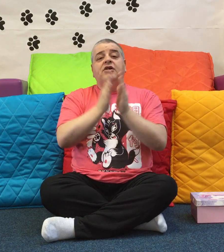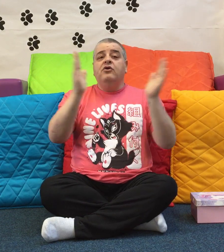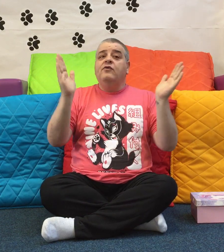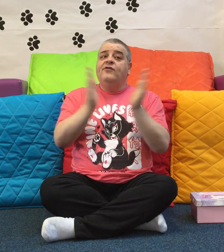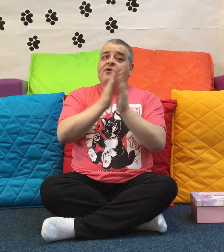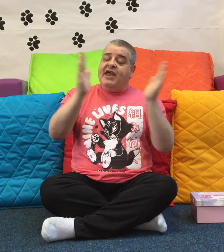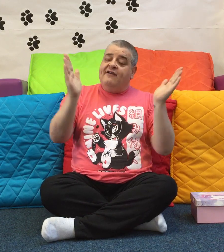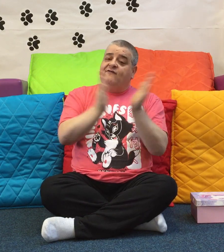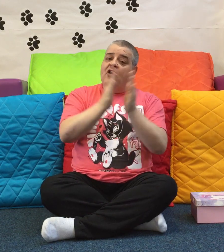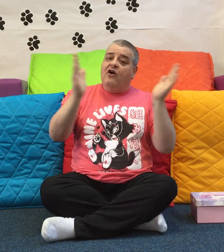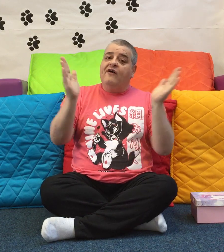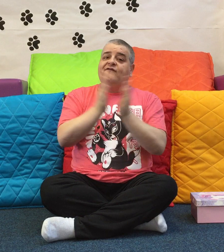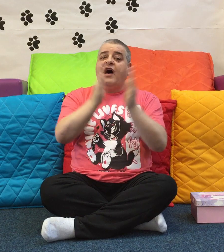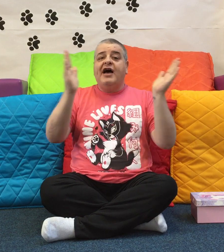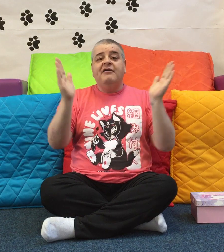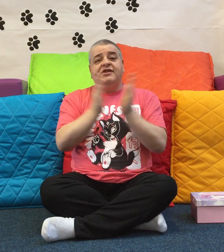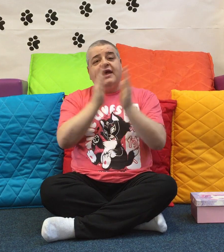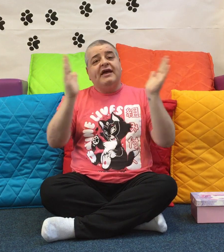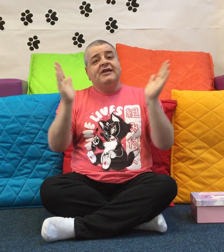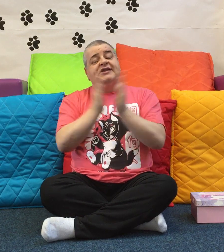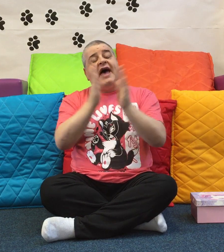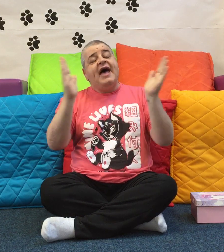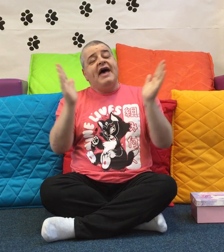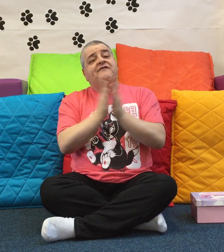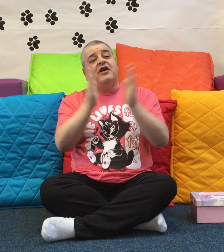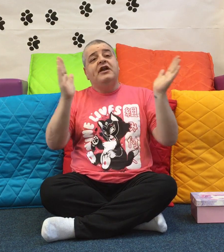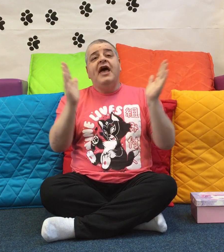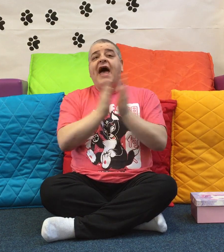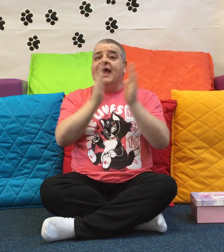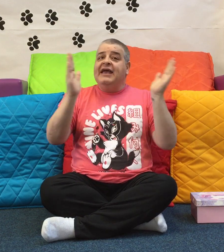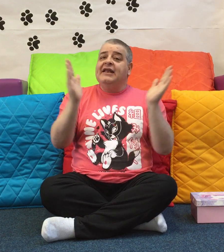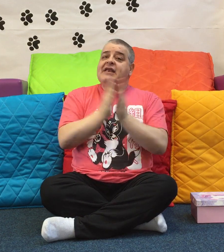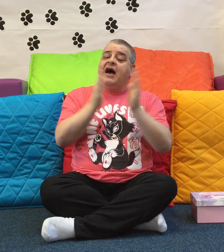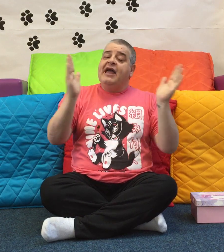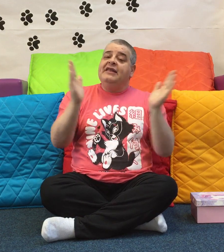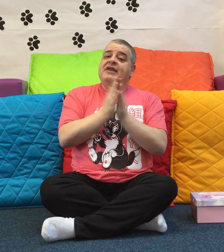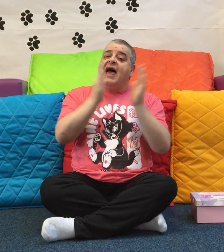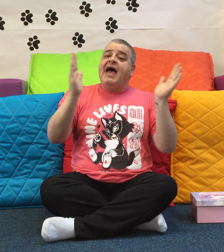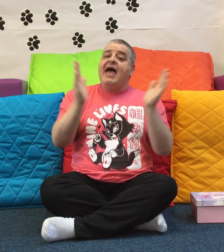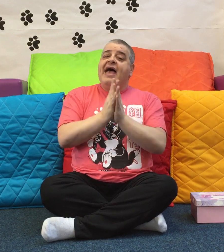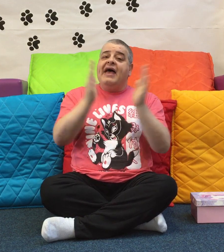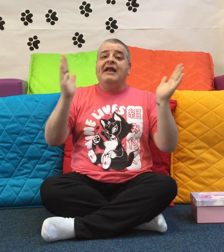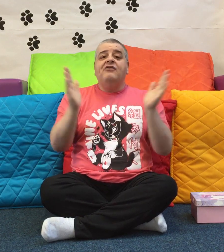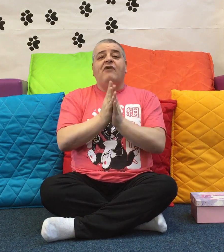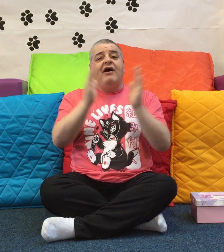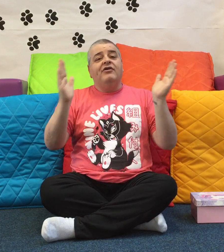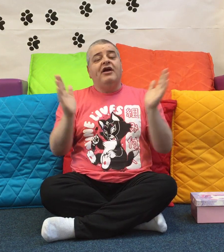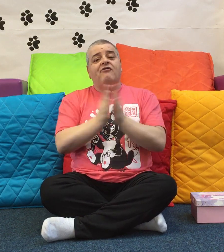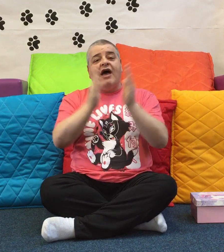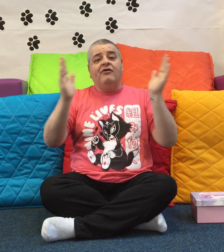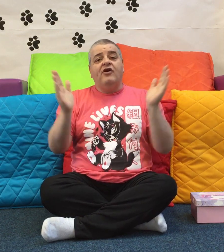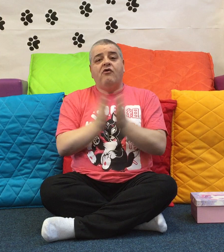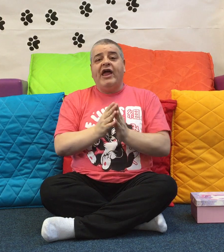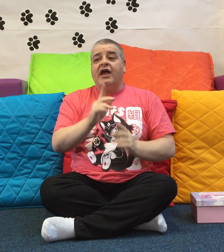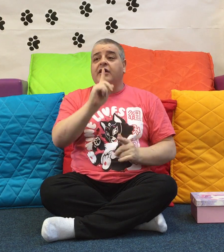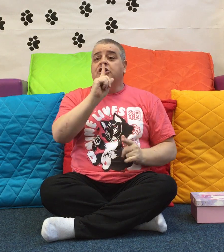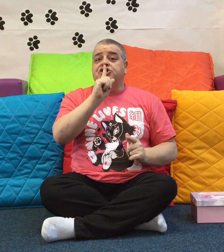two, three, four, five, six, seven, eight, nine, ten, round and round the ring.